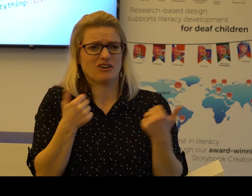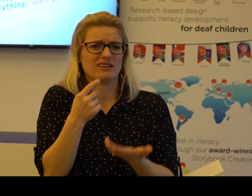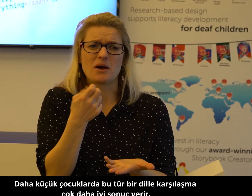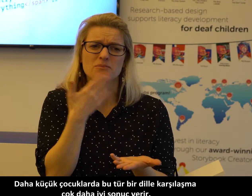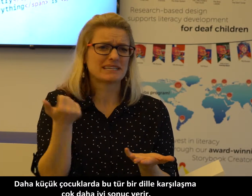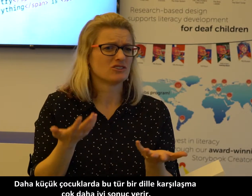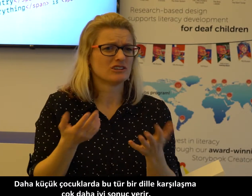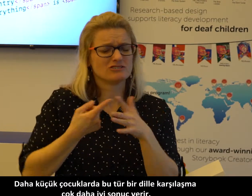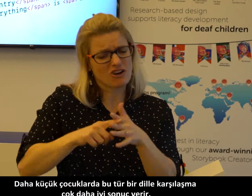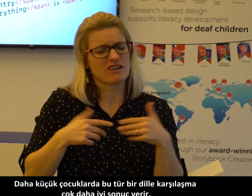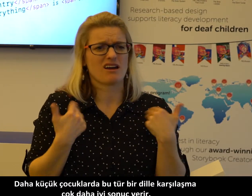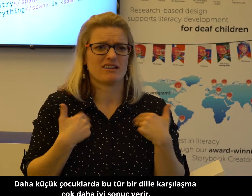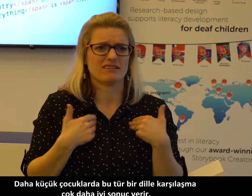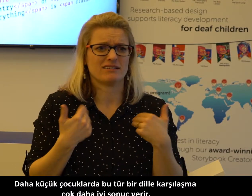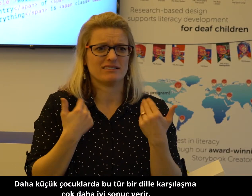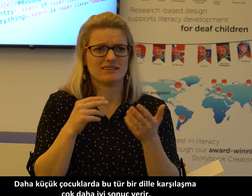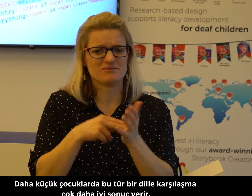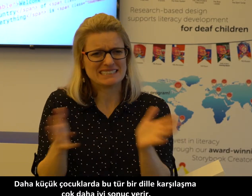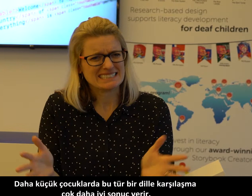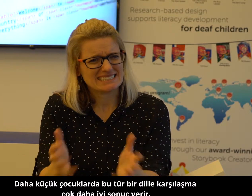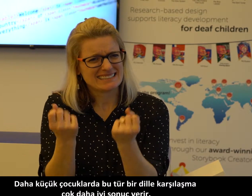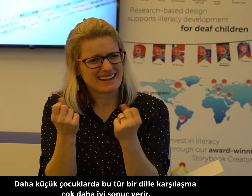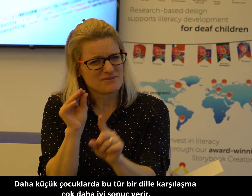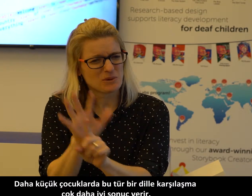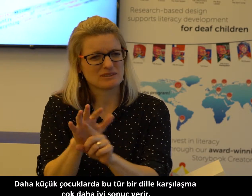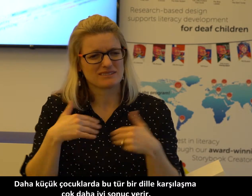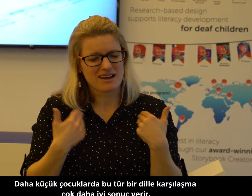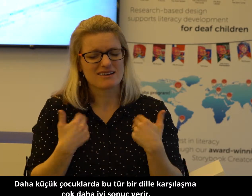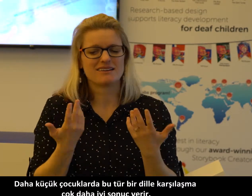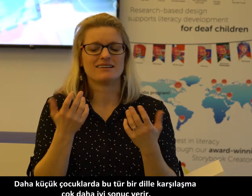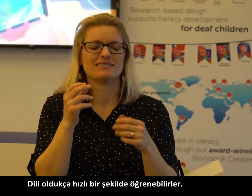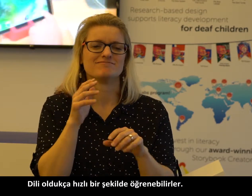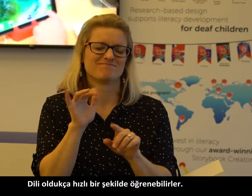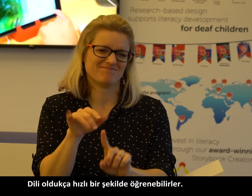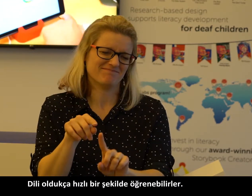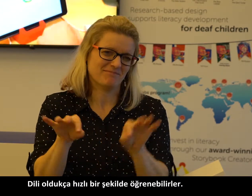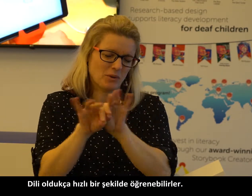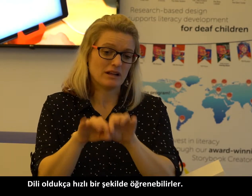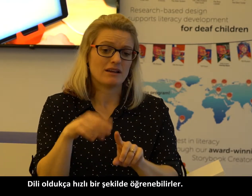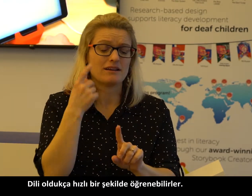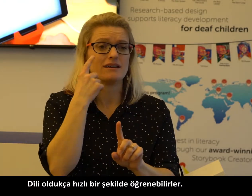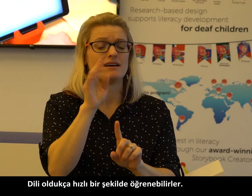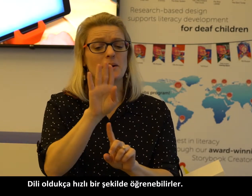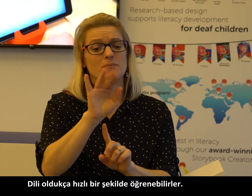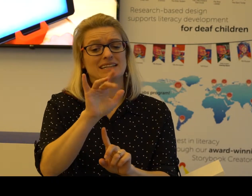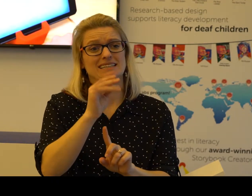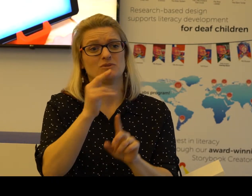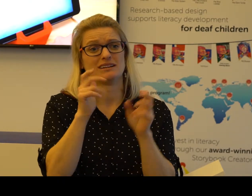With younger children, that kind of language exposure works very well and they're able to pick up the language pretty quickly. The older